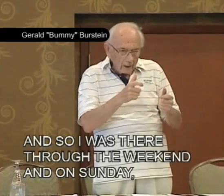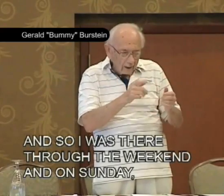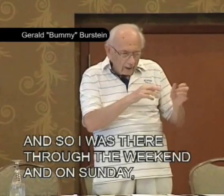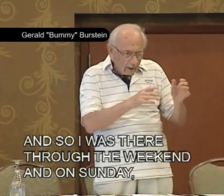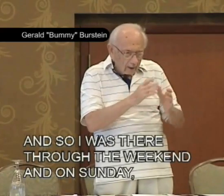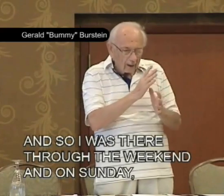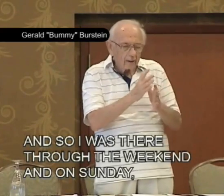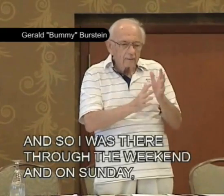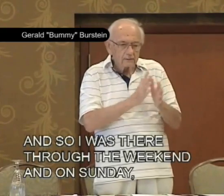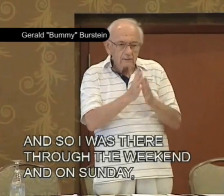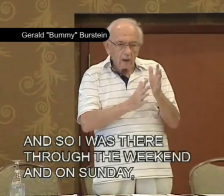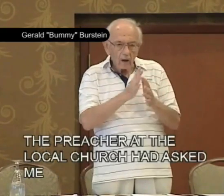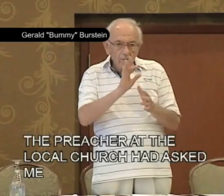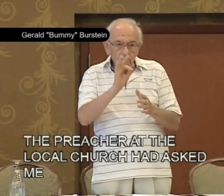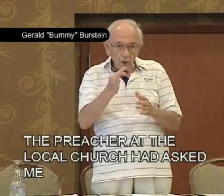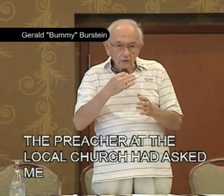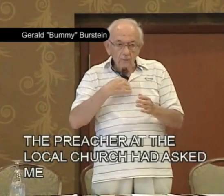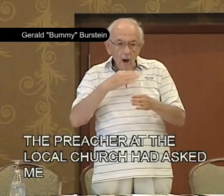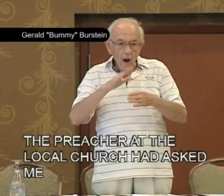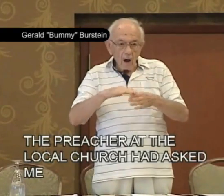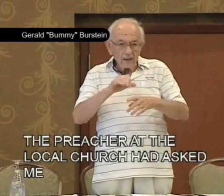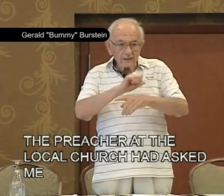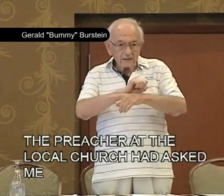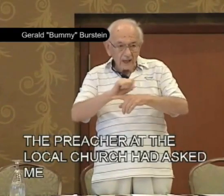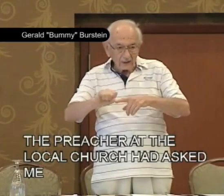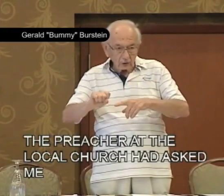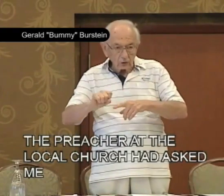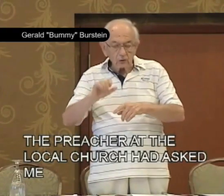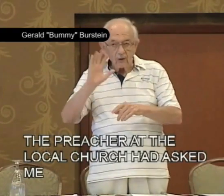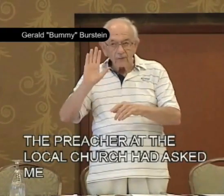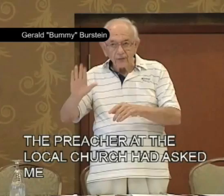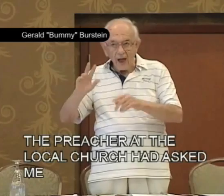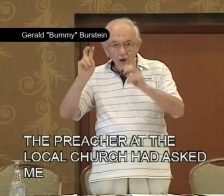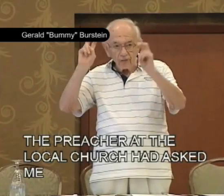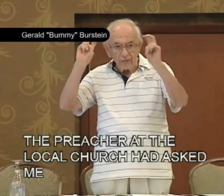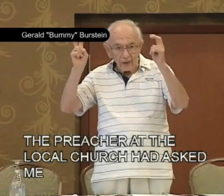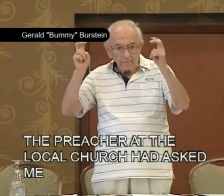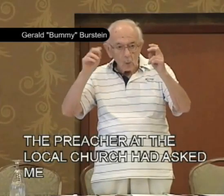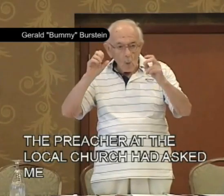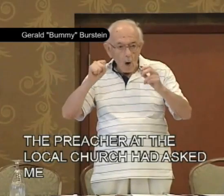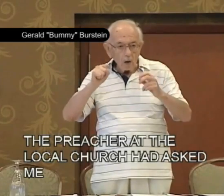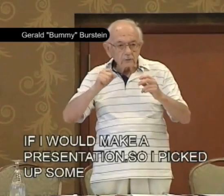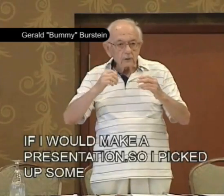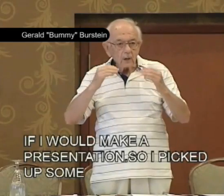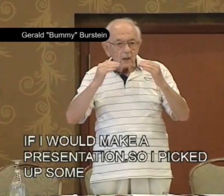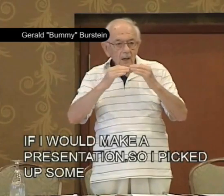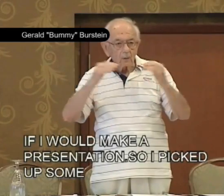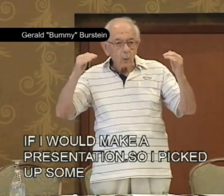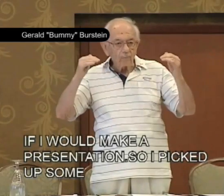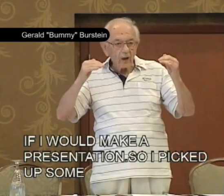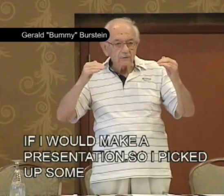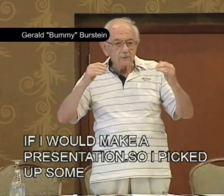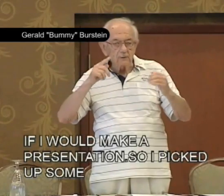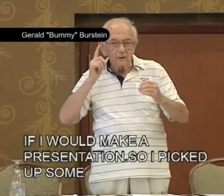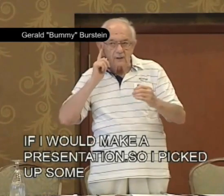a presentation and so I picked up some French sign language I was up on the stage and the theme or the topic was